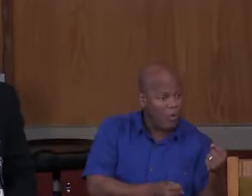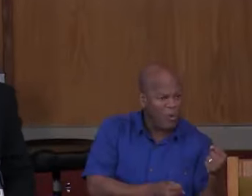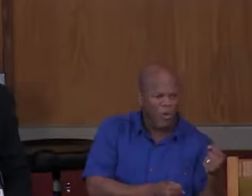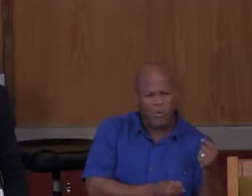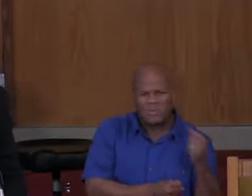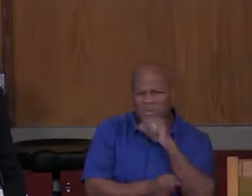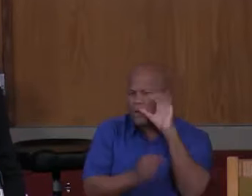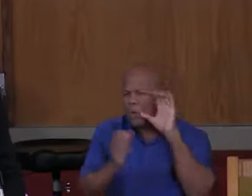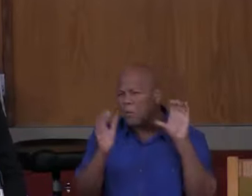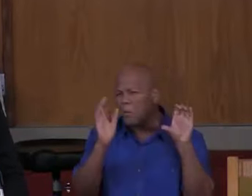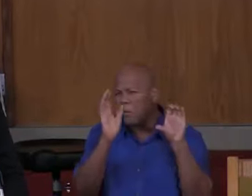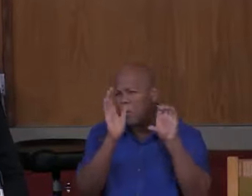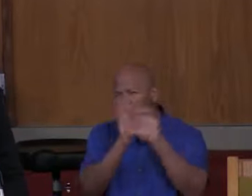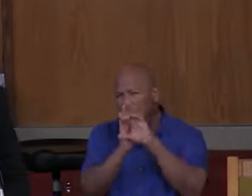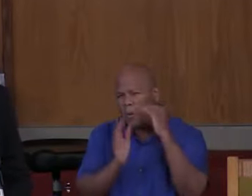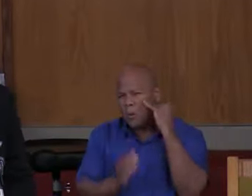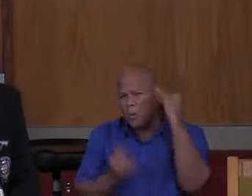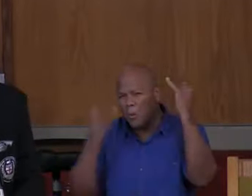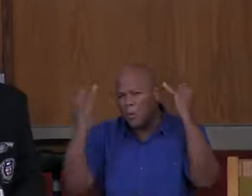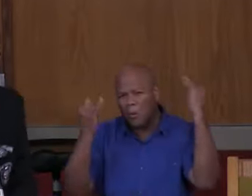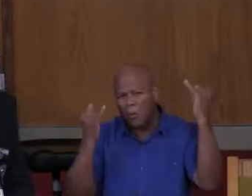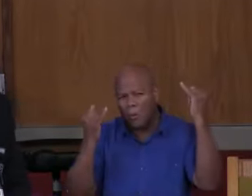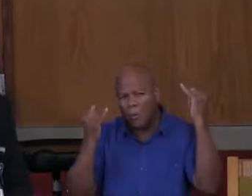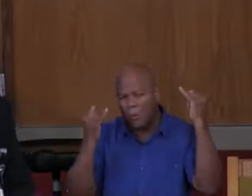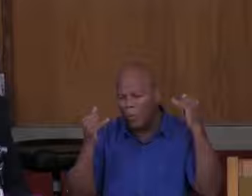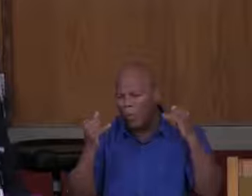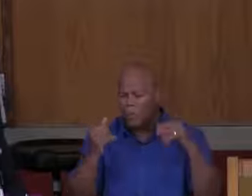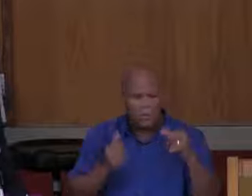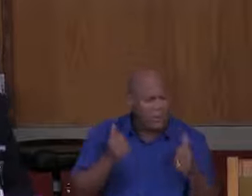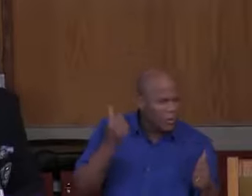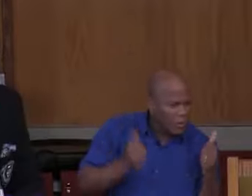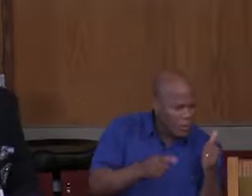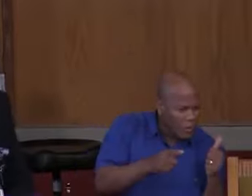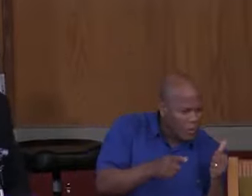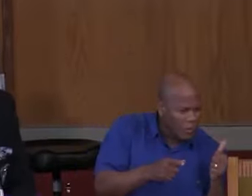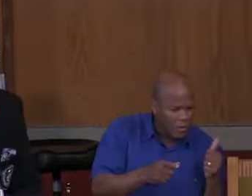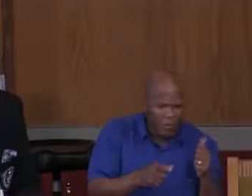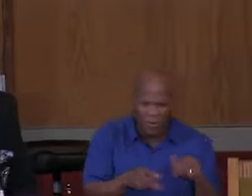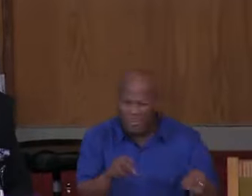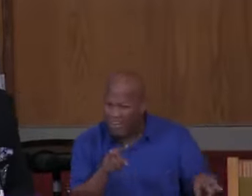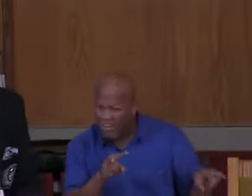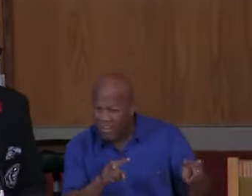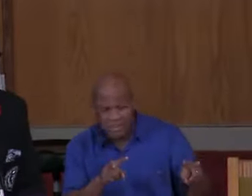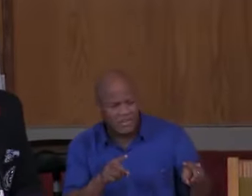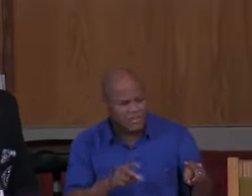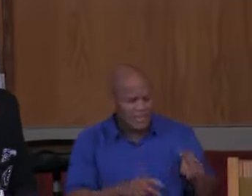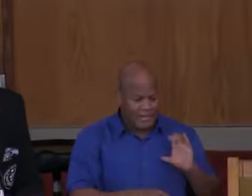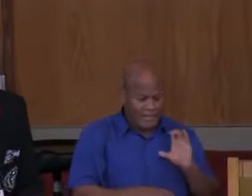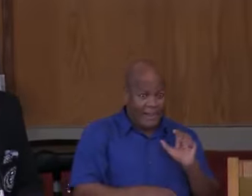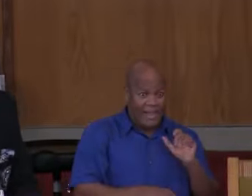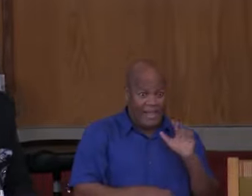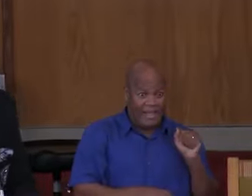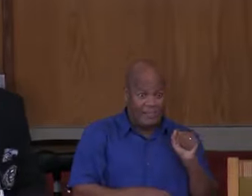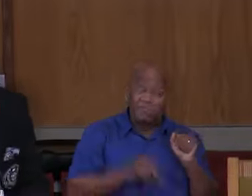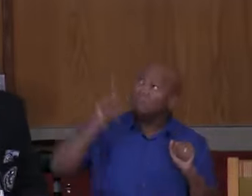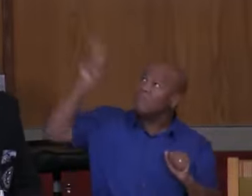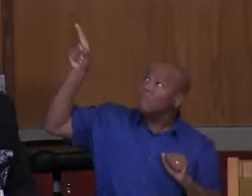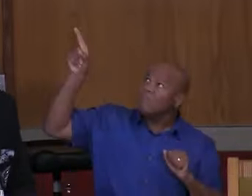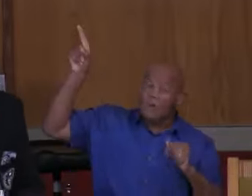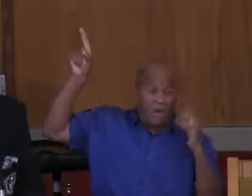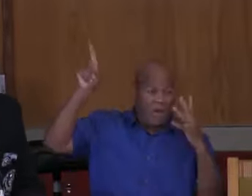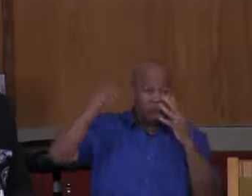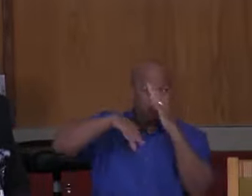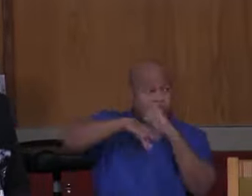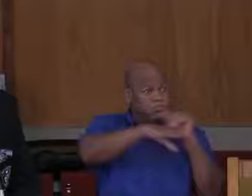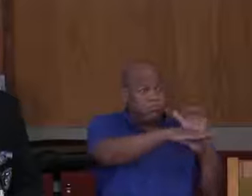is? Caleb was confident that the God who called us, the God who brought us, the God who sent us, the